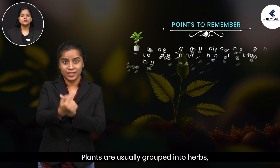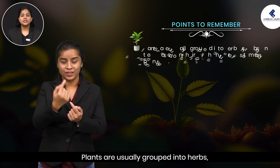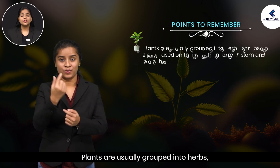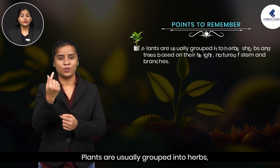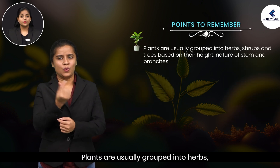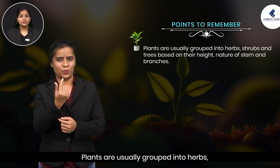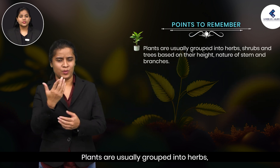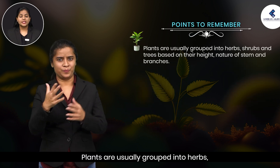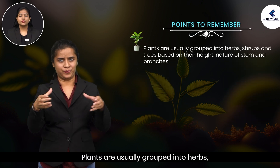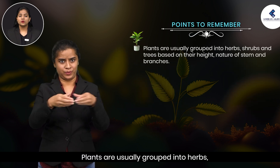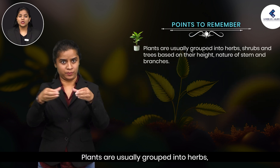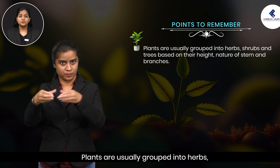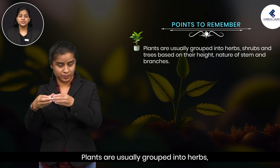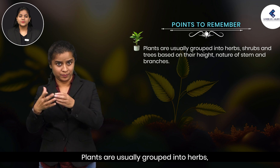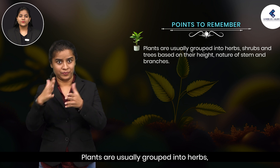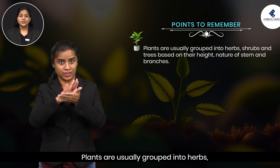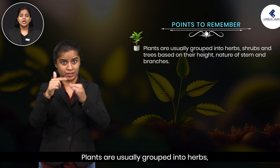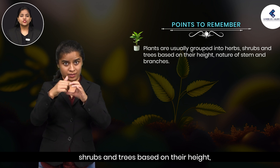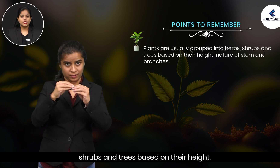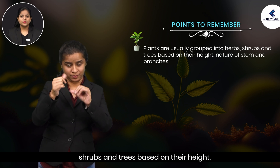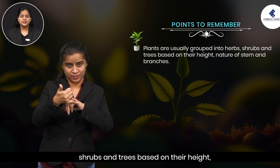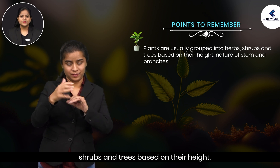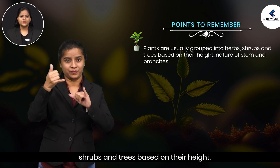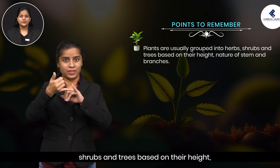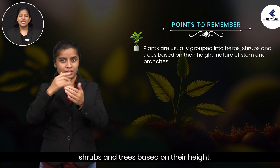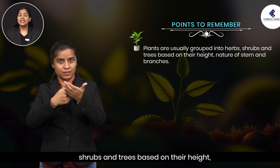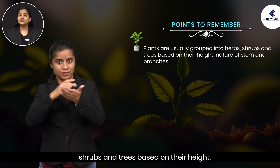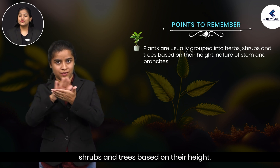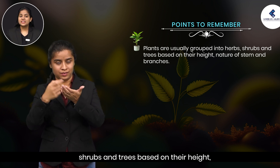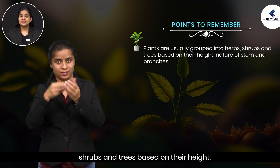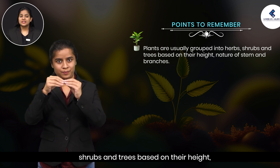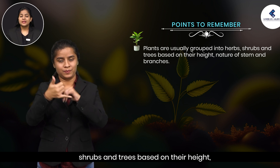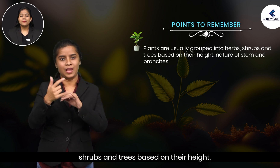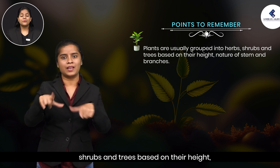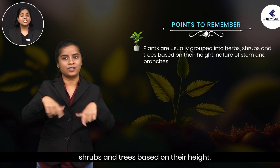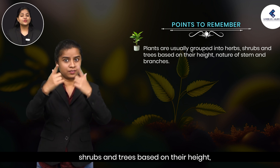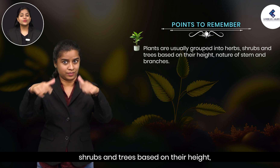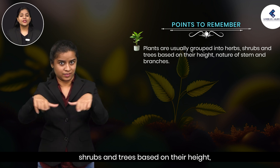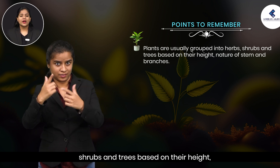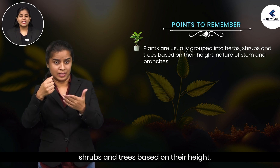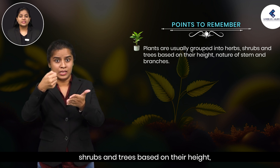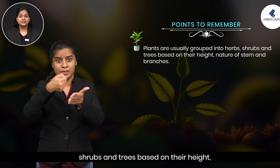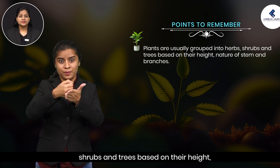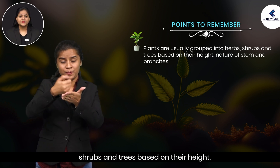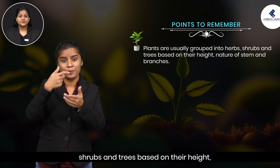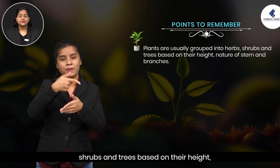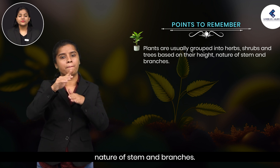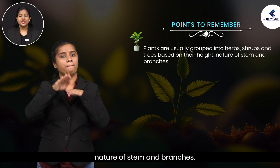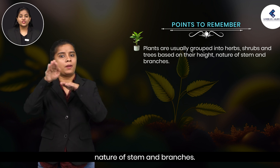Plants are usually grouped into herbs, shrubs, and trees based on their